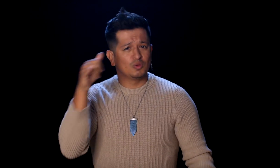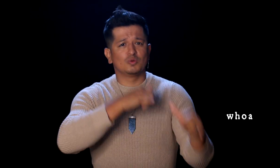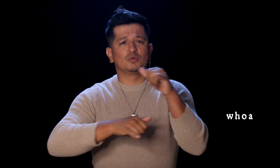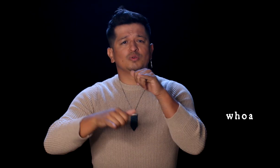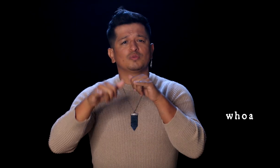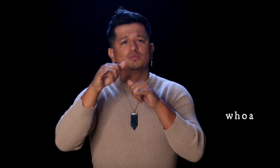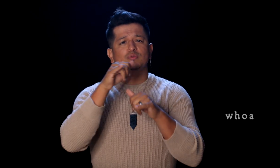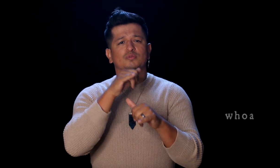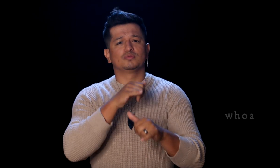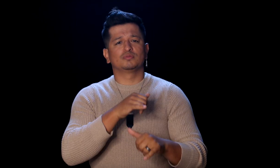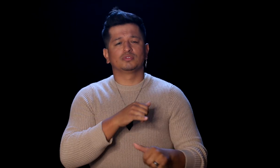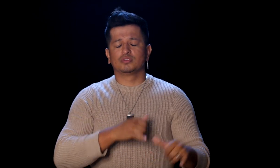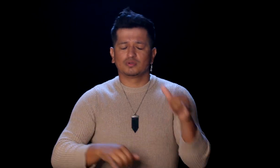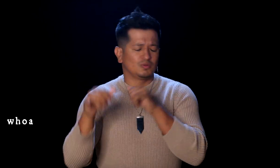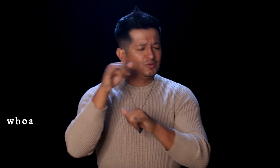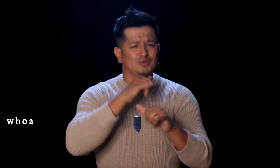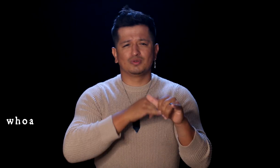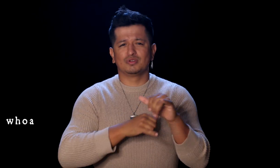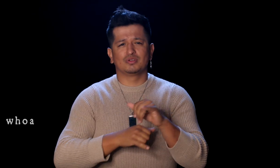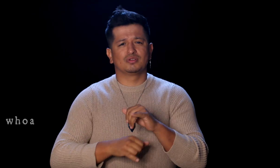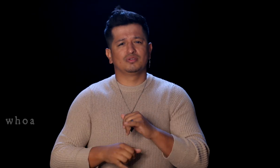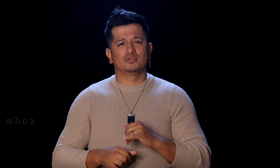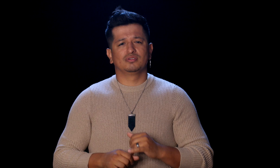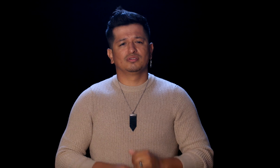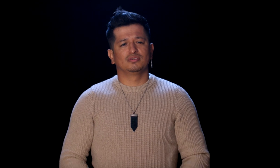brother